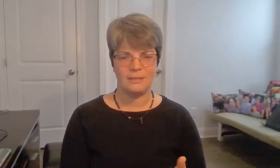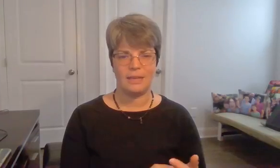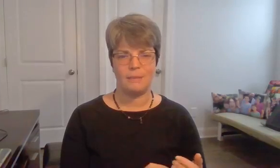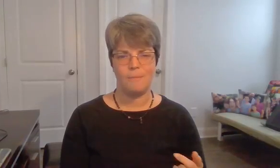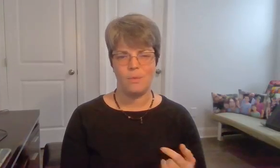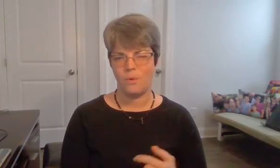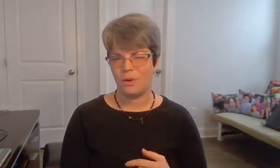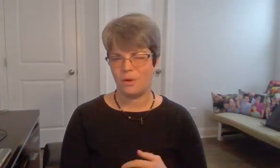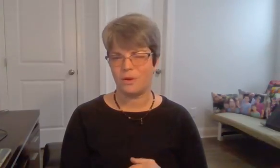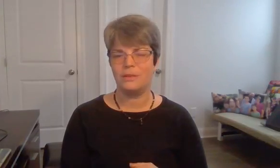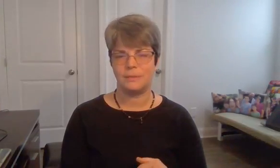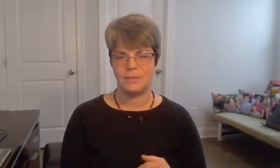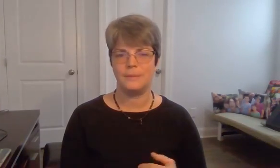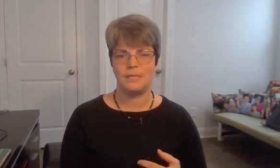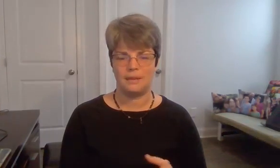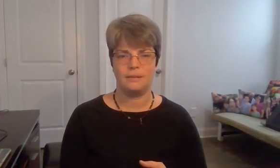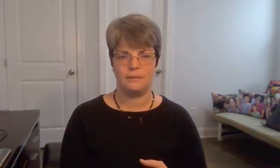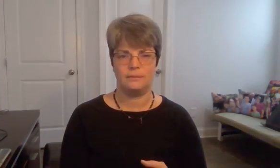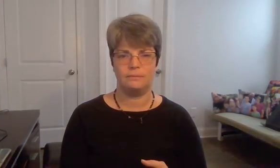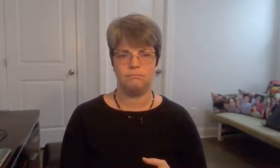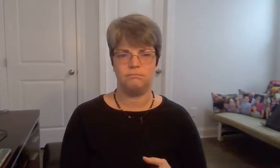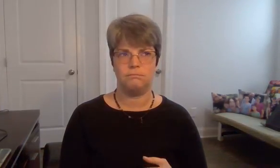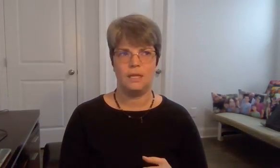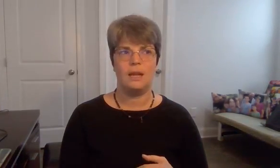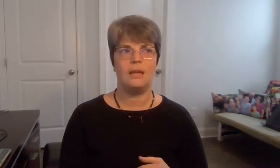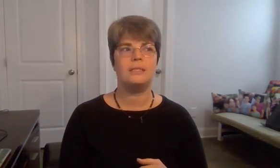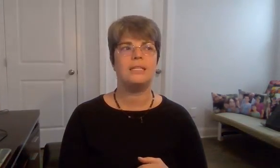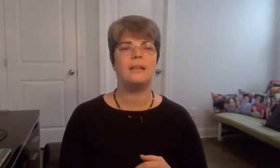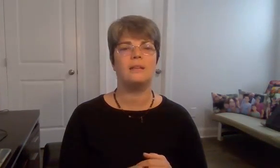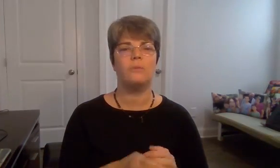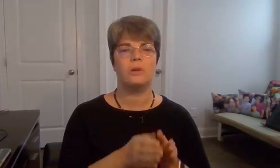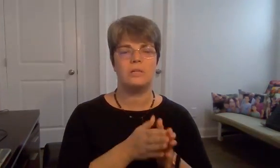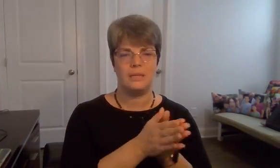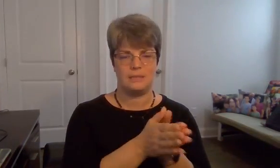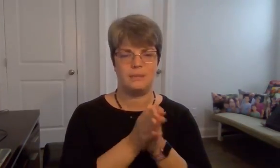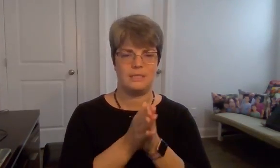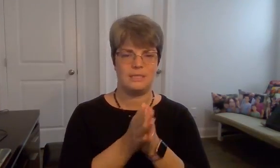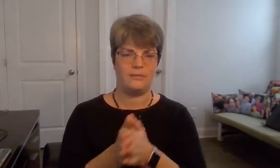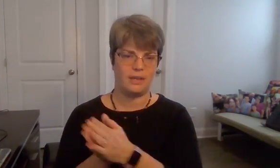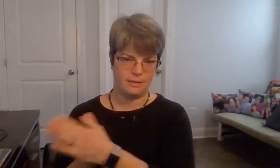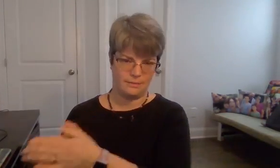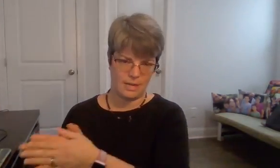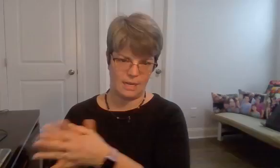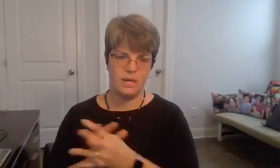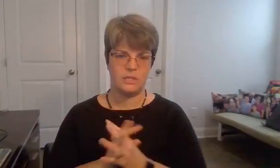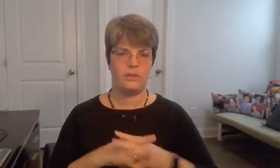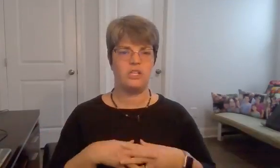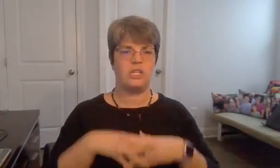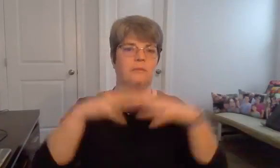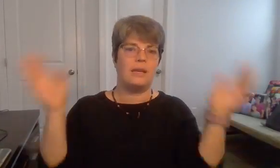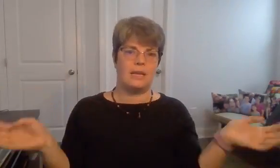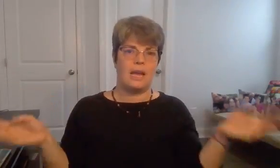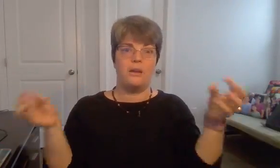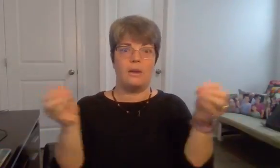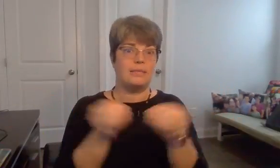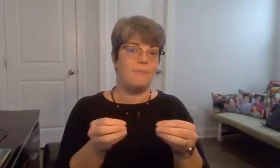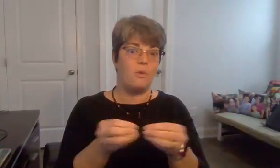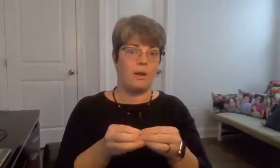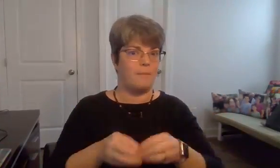like more sometimes take a little more to be specific, right? So they can generalize. I know I sign more, and mommy